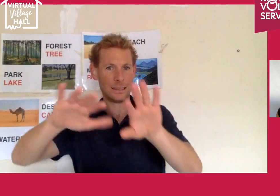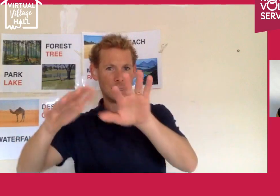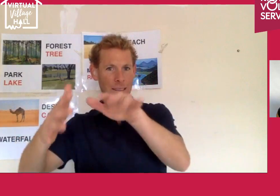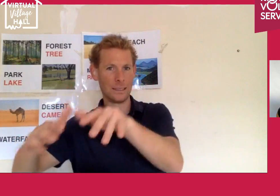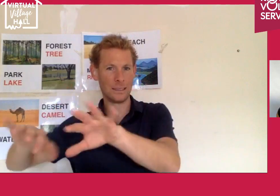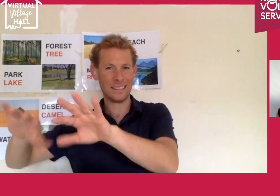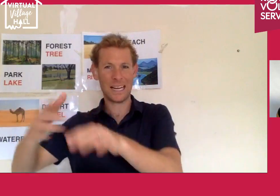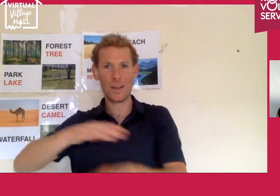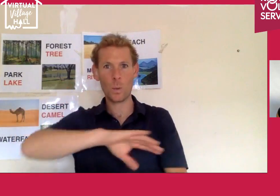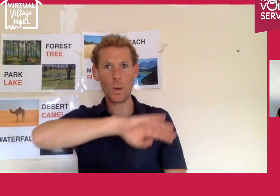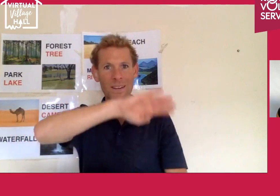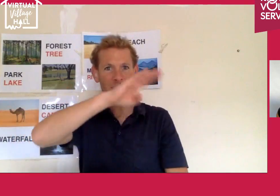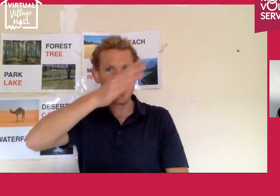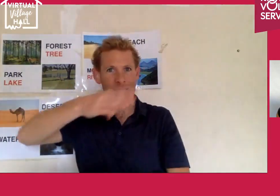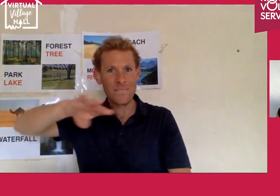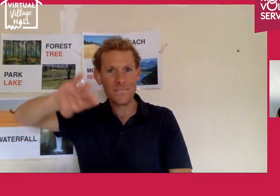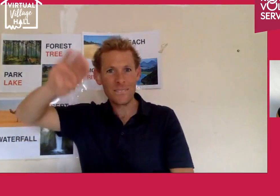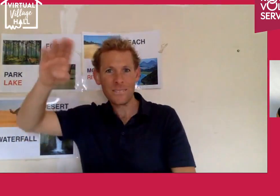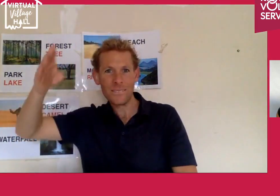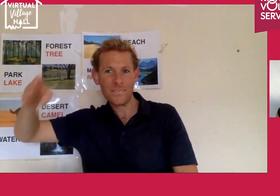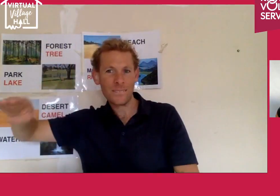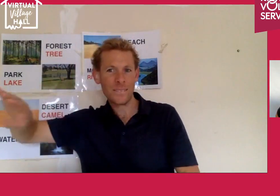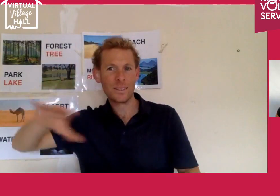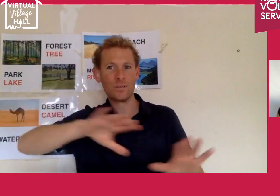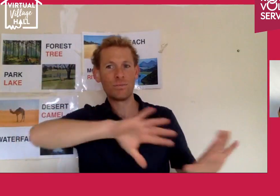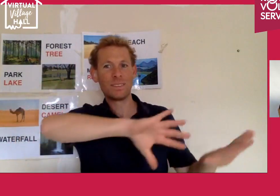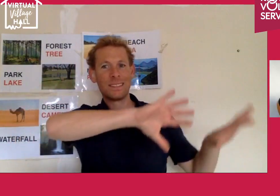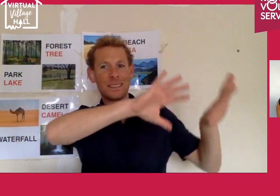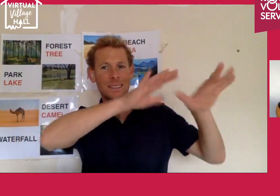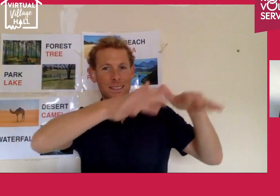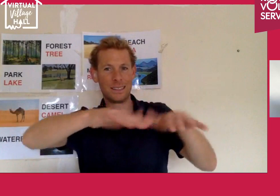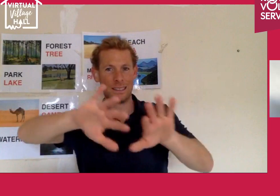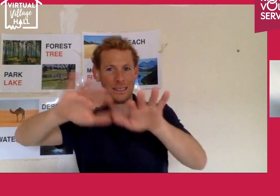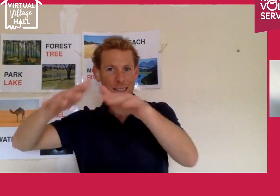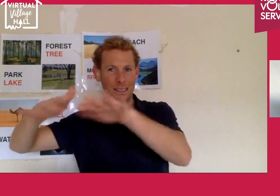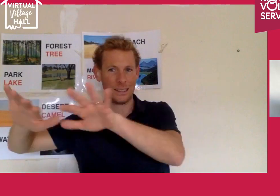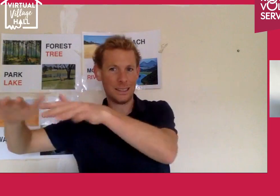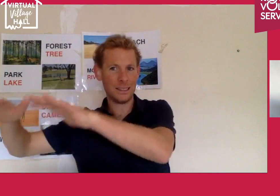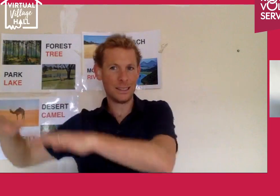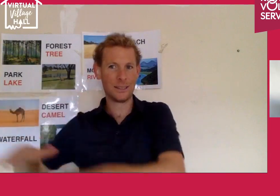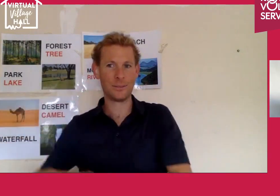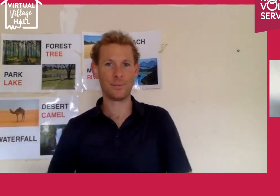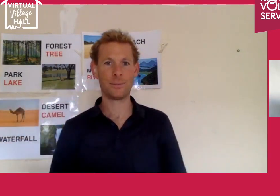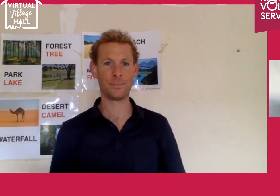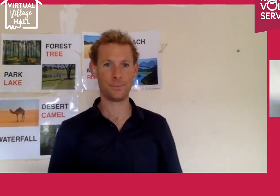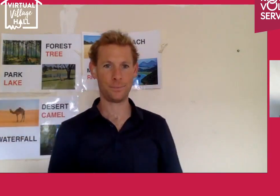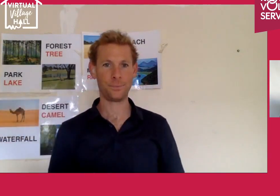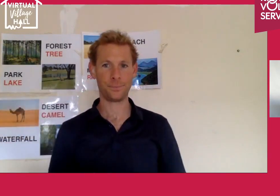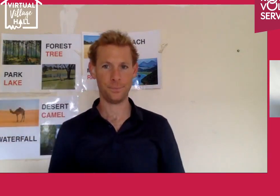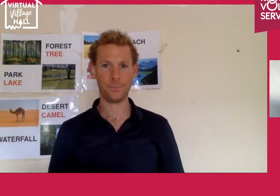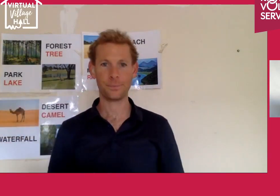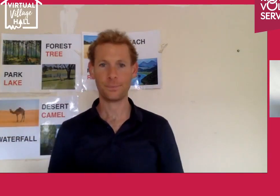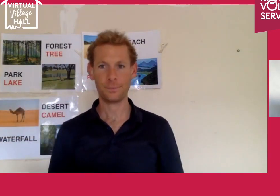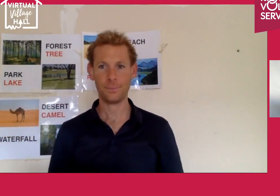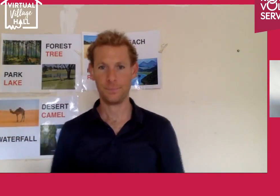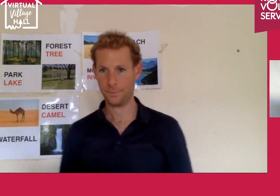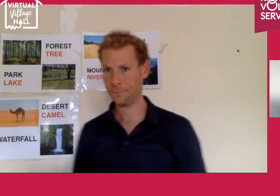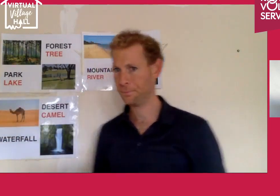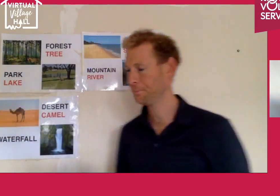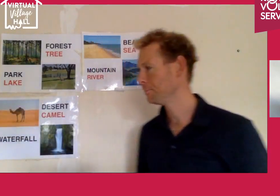Sea. And then you can show that the waves were choppy or whether they were, surfable waves, all that kind of thing you